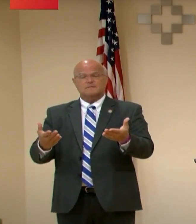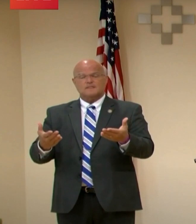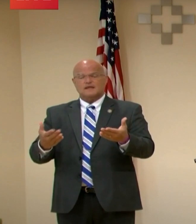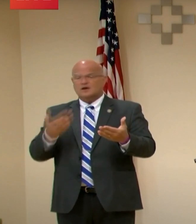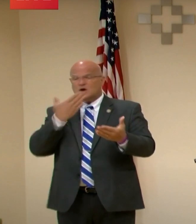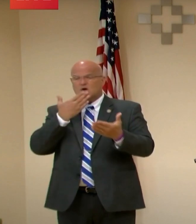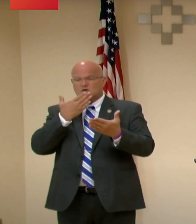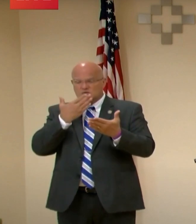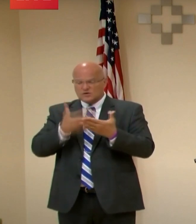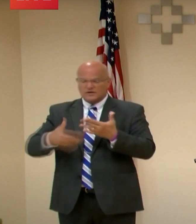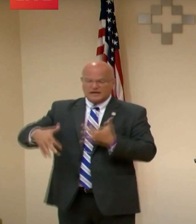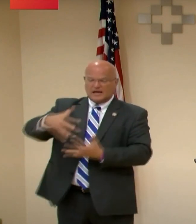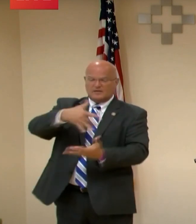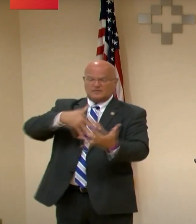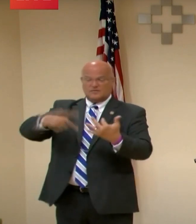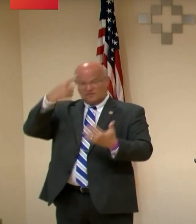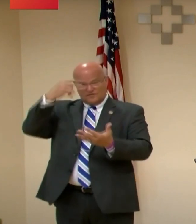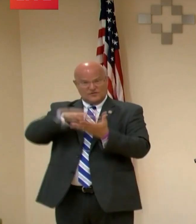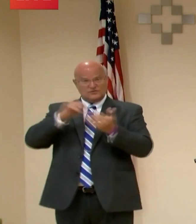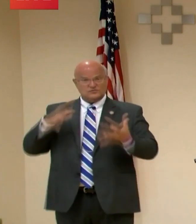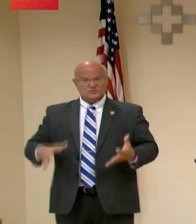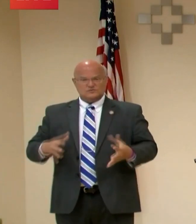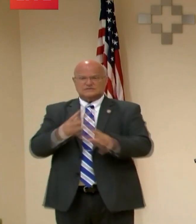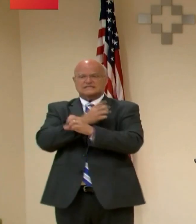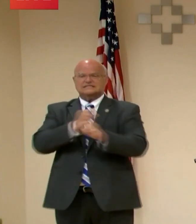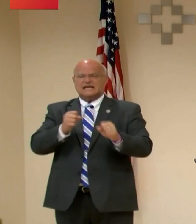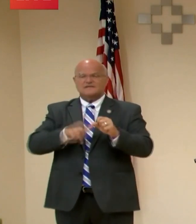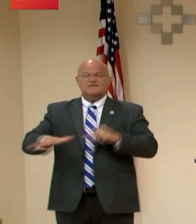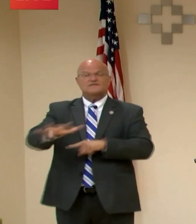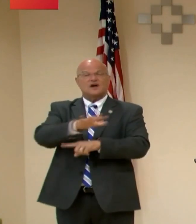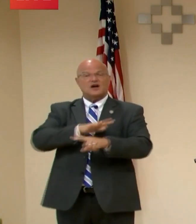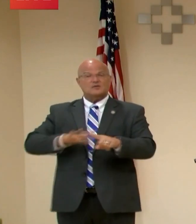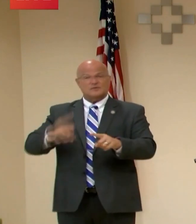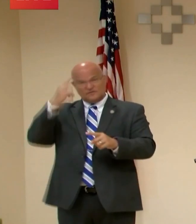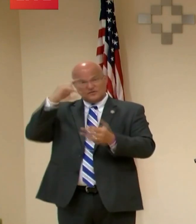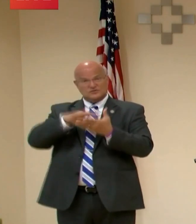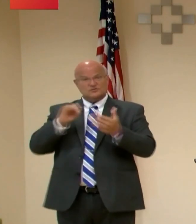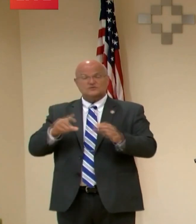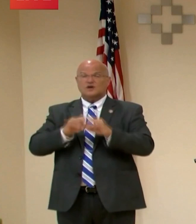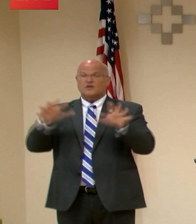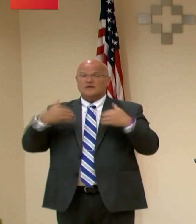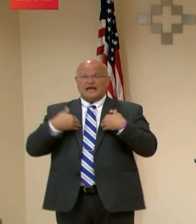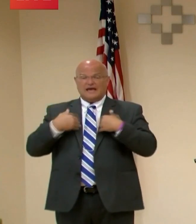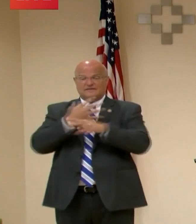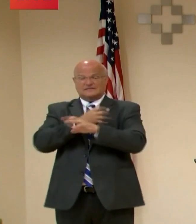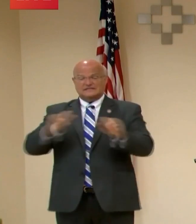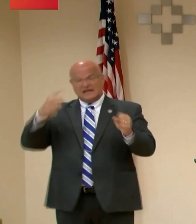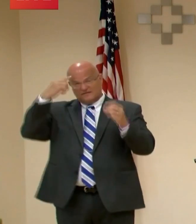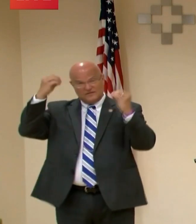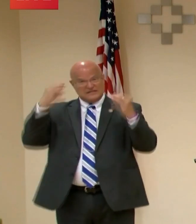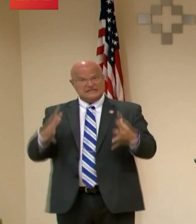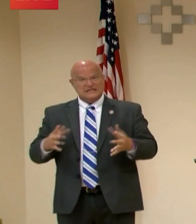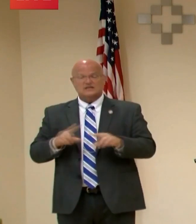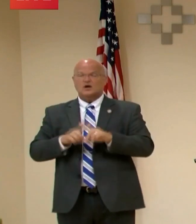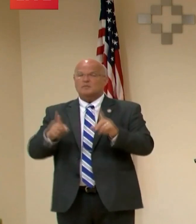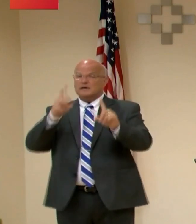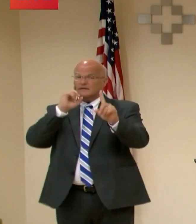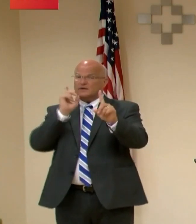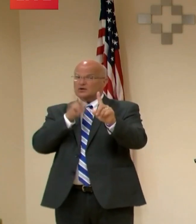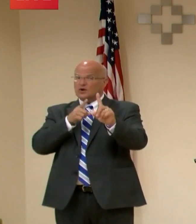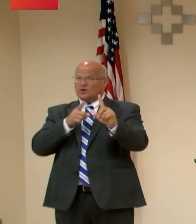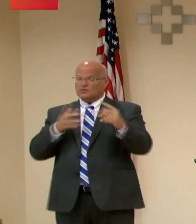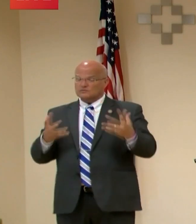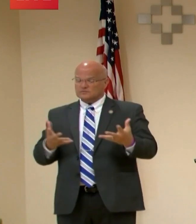wholesome atmosphere for the students. It's a safe environment for them. We obviously need to have it safe for the teachers, but that's our